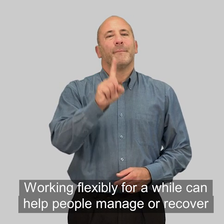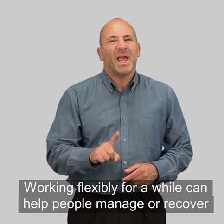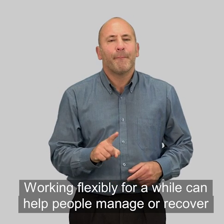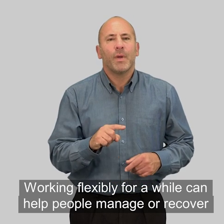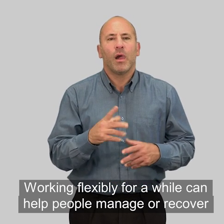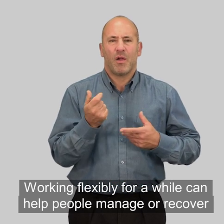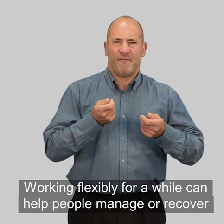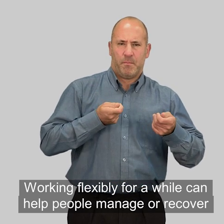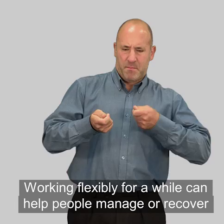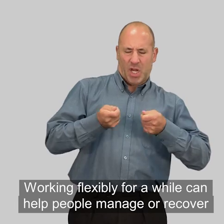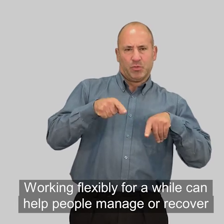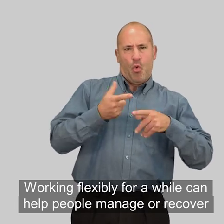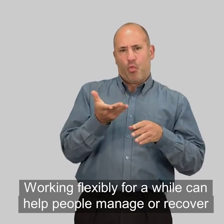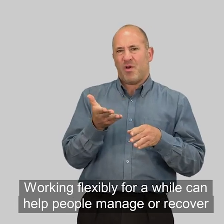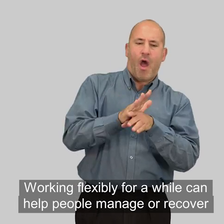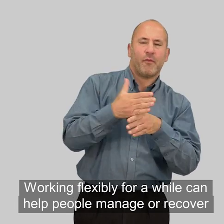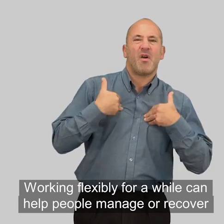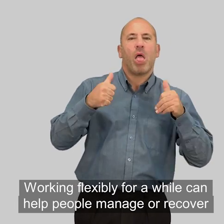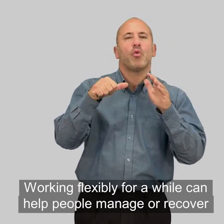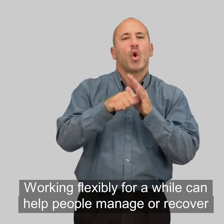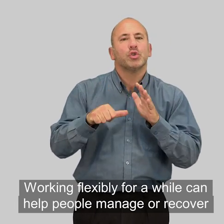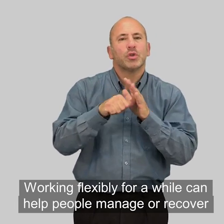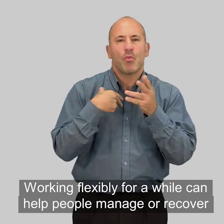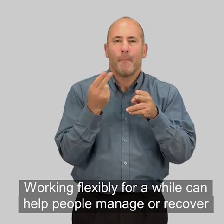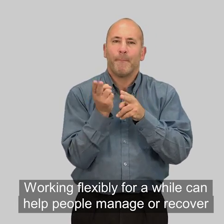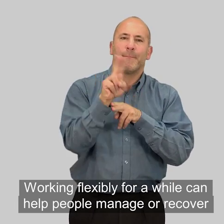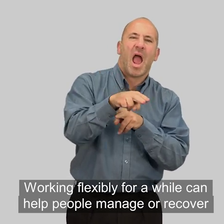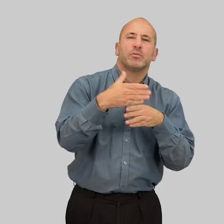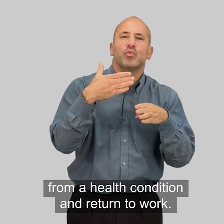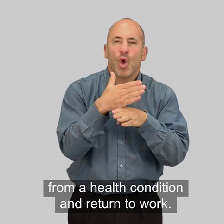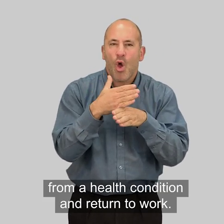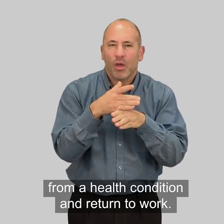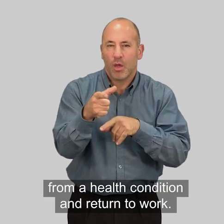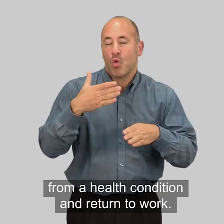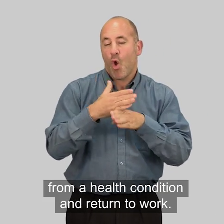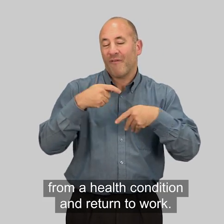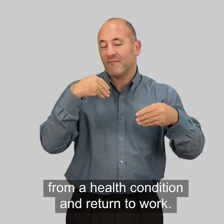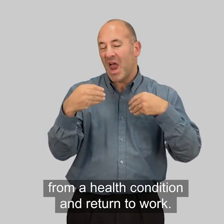Working flexibly for a while can help people manage or recover from a health condition and return to